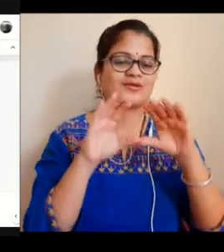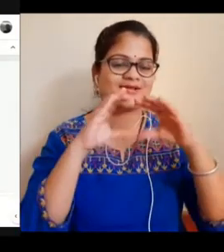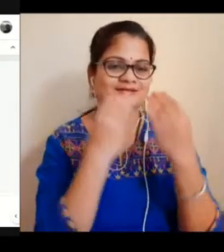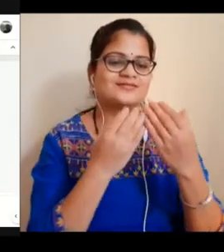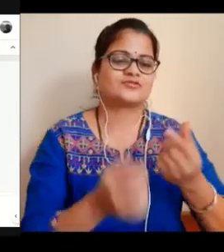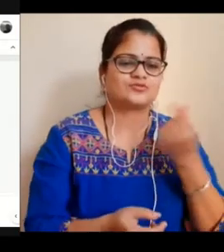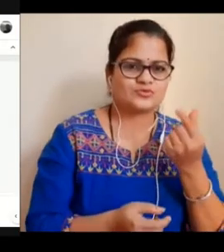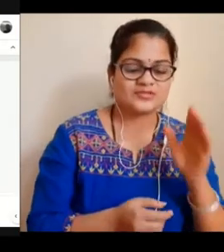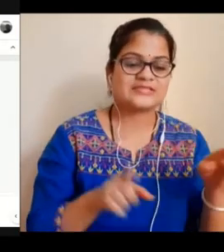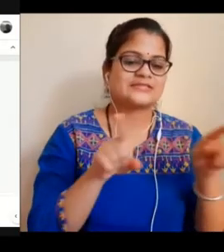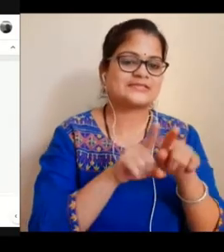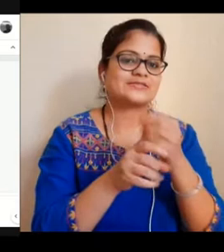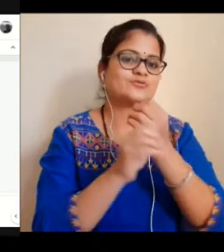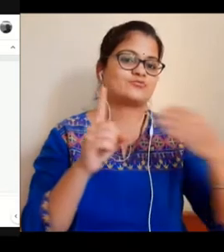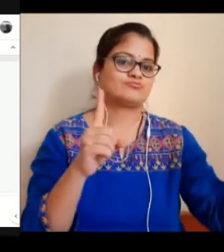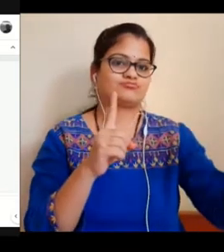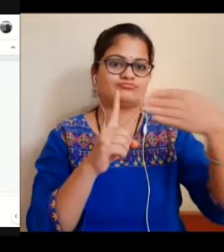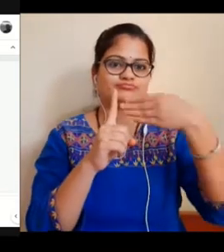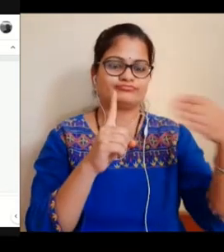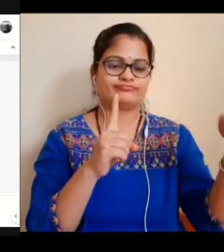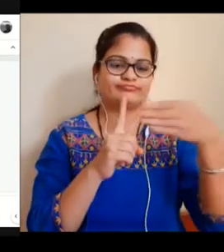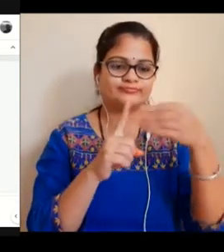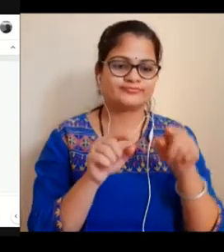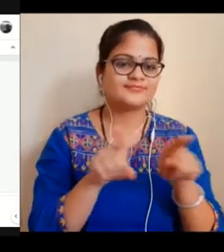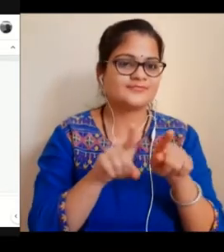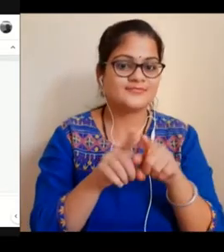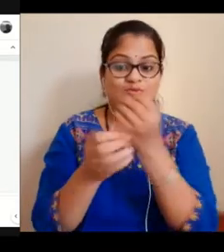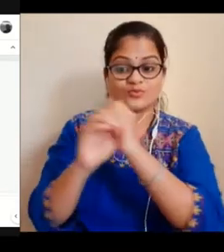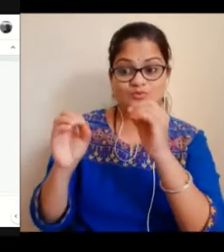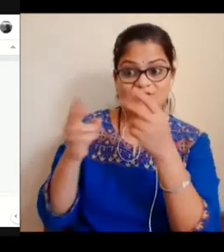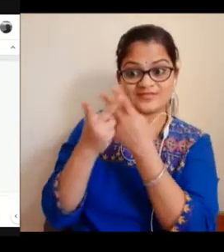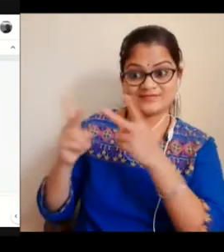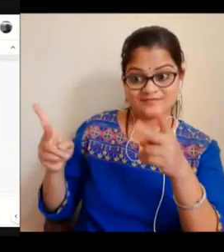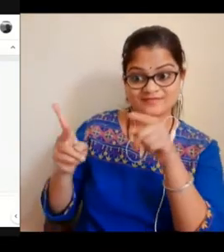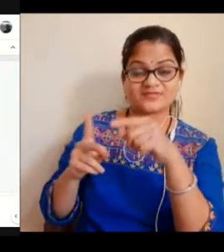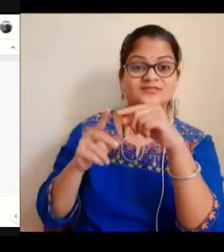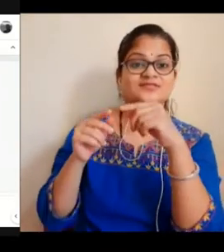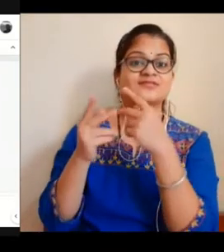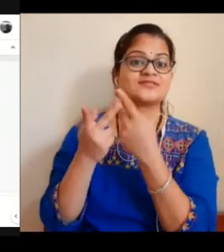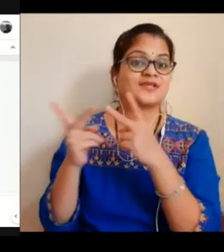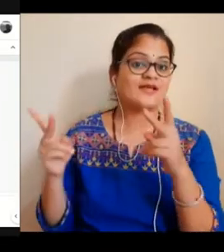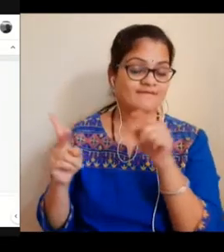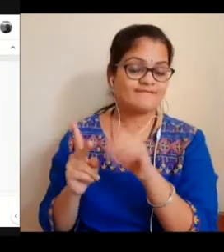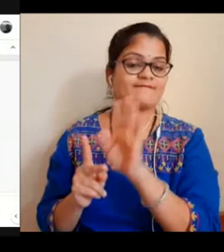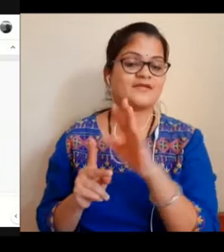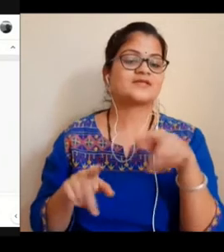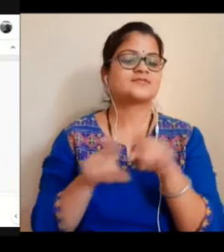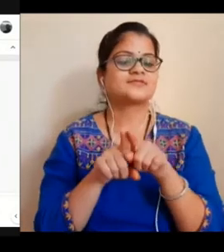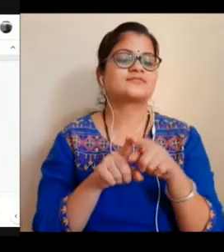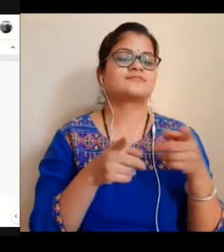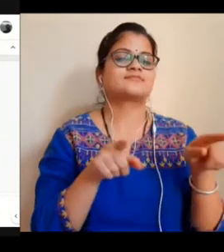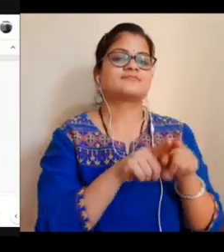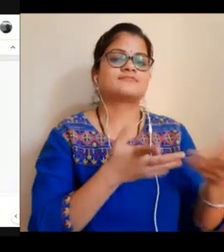Google Slides, like any other Google platform, it has a lot of collaborative,